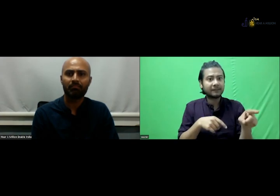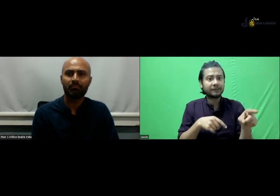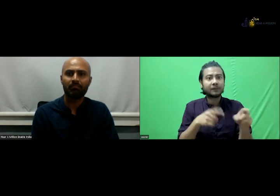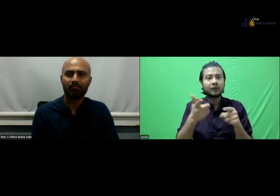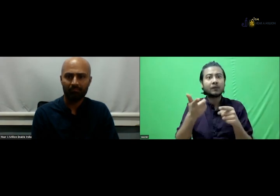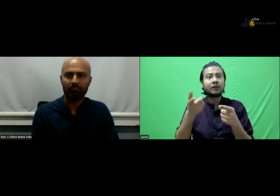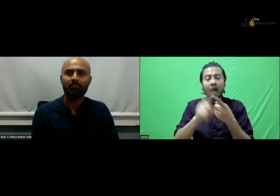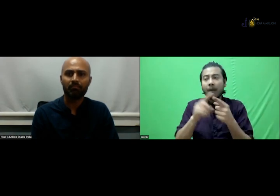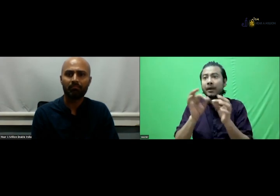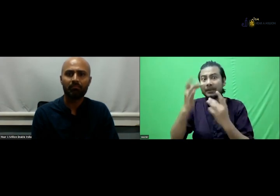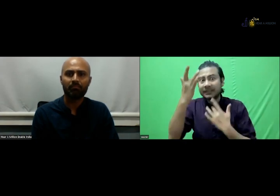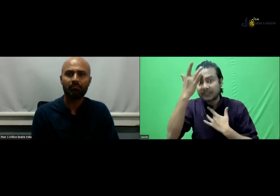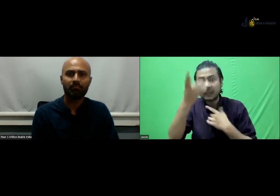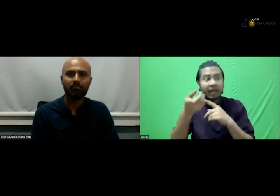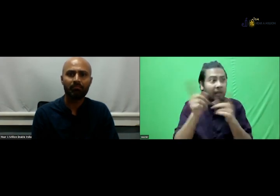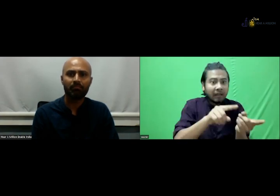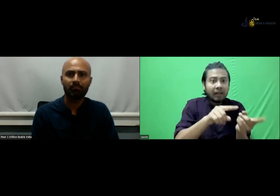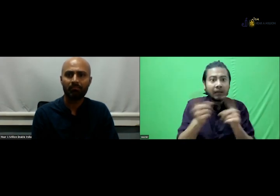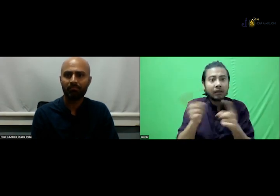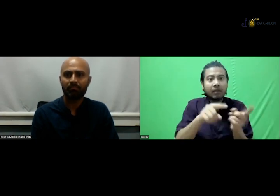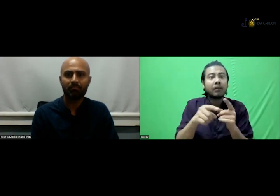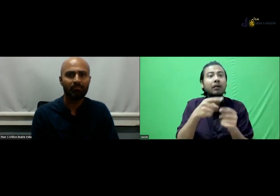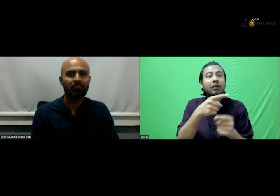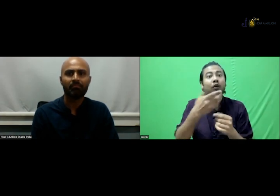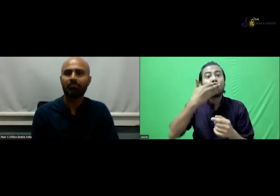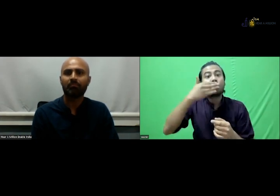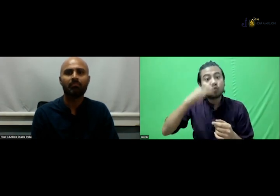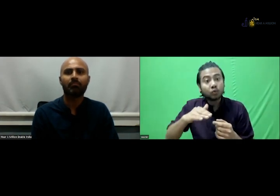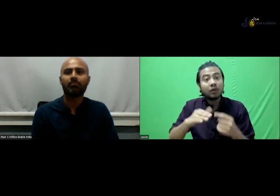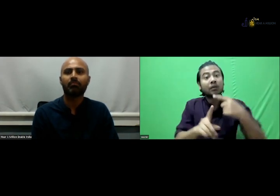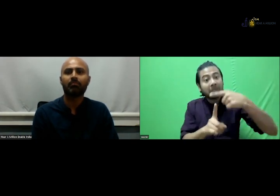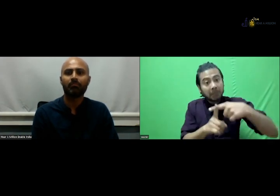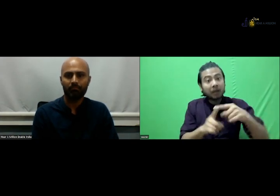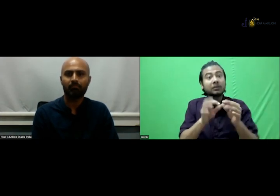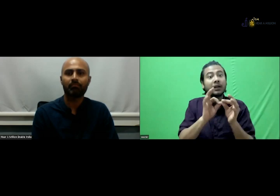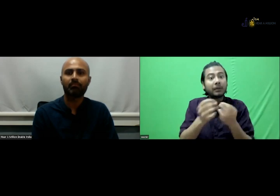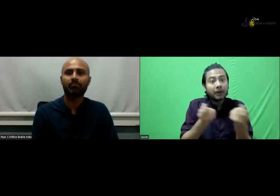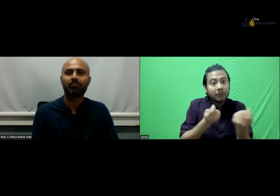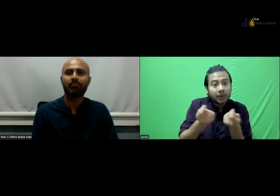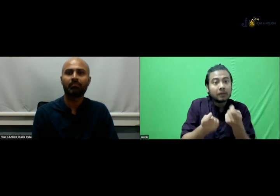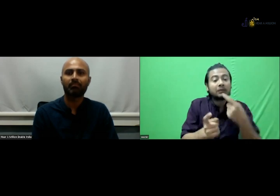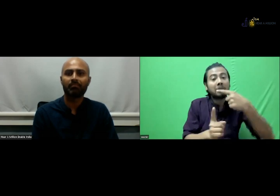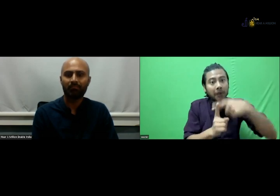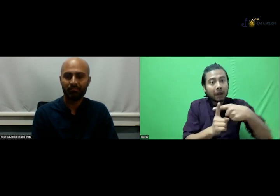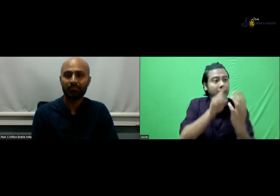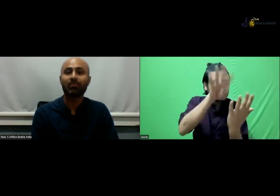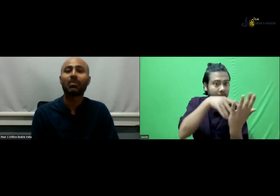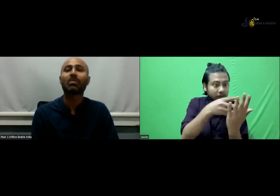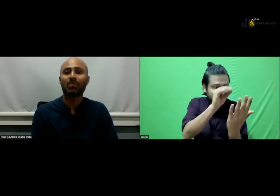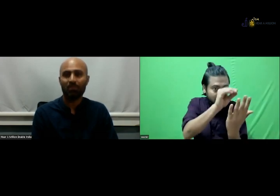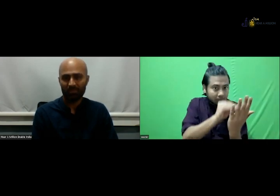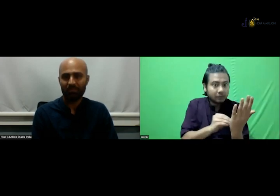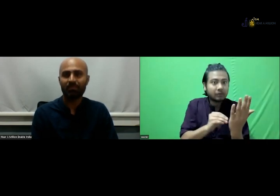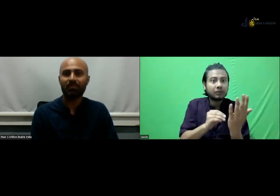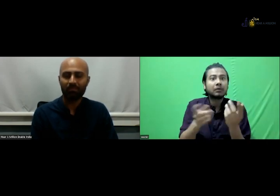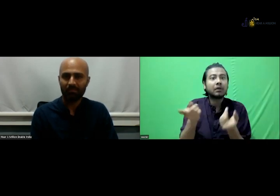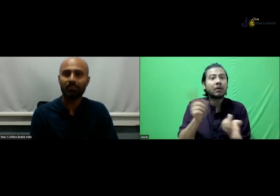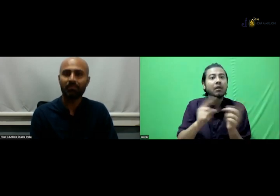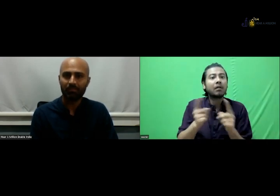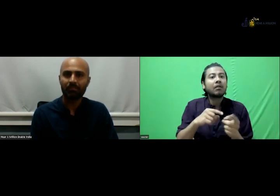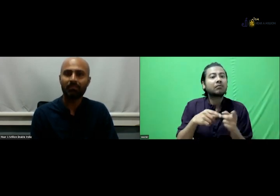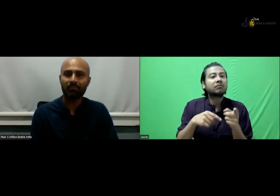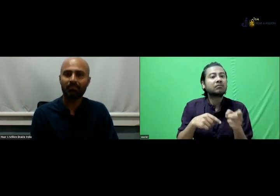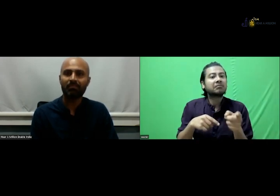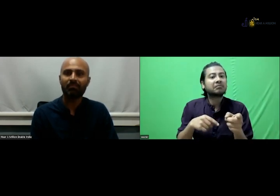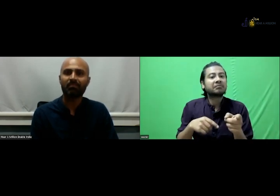not provided by the college. So that was paid by the Sudamni. So there were interpreters, who was kept changing. So